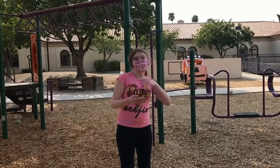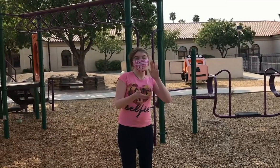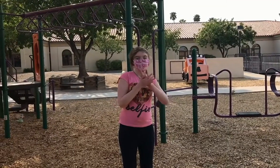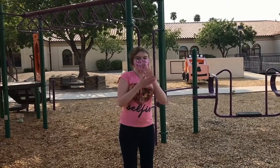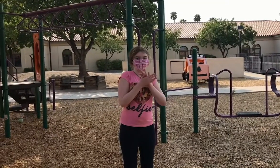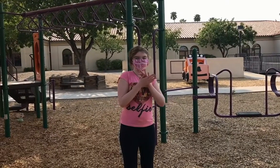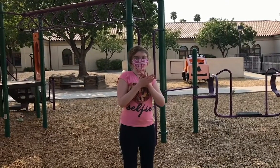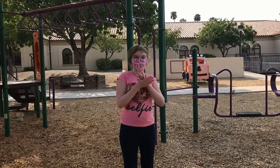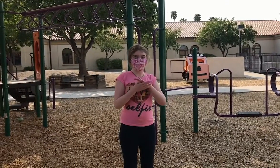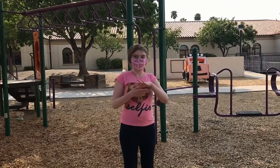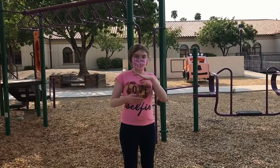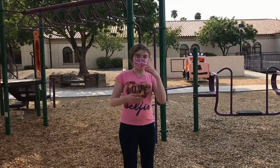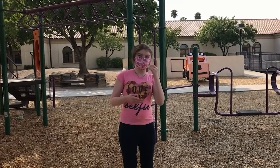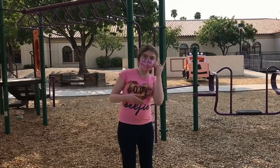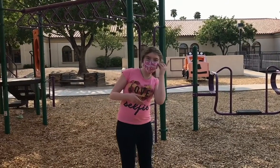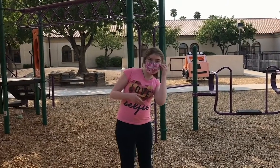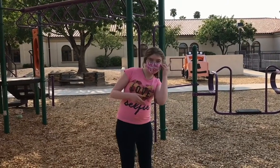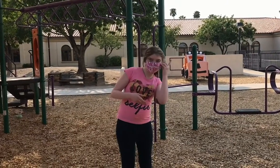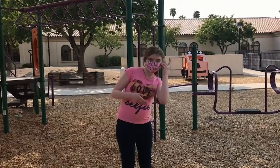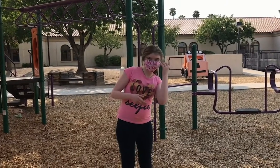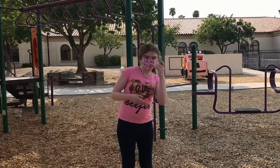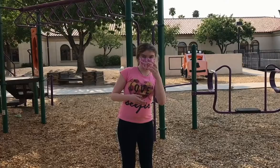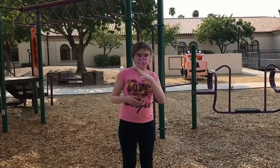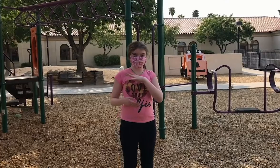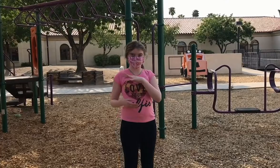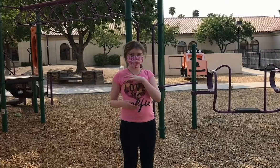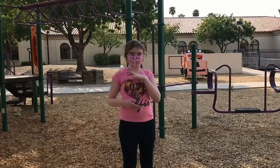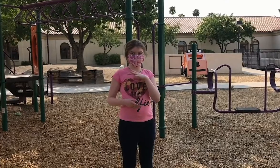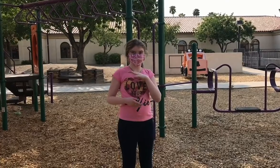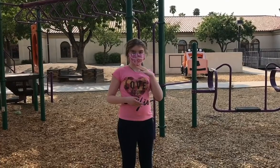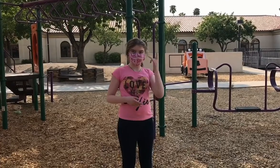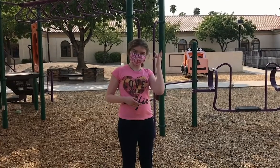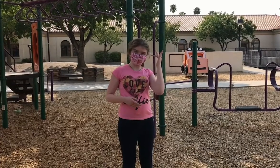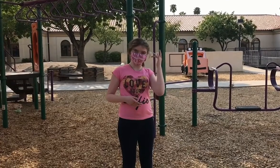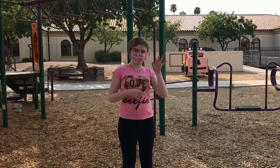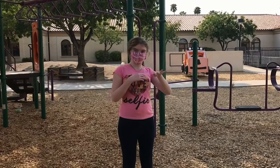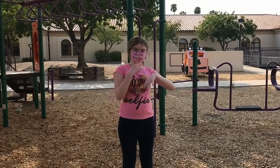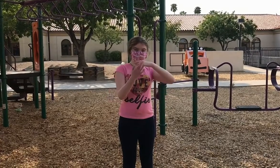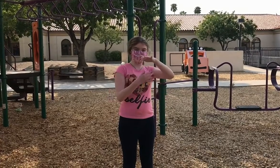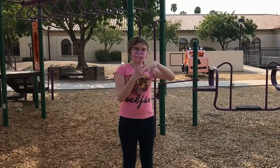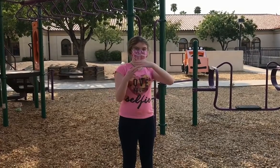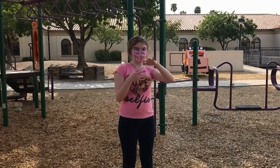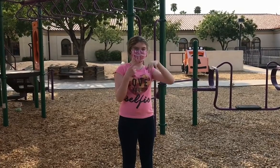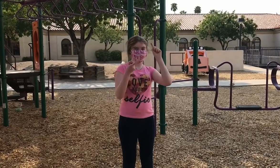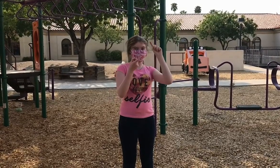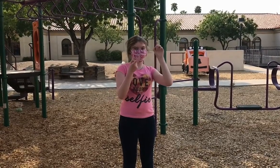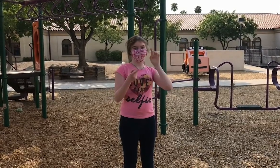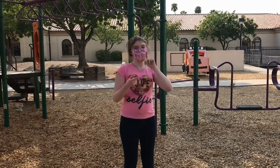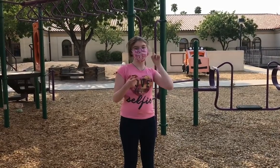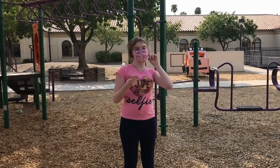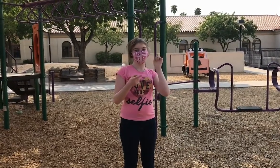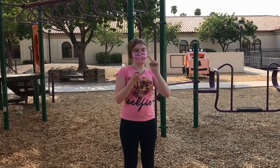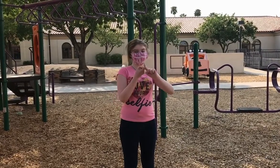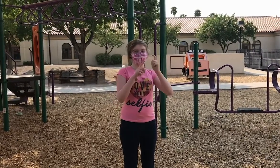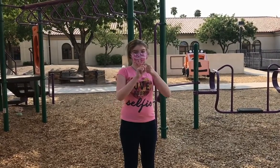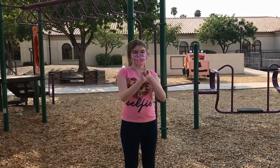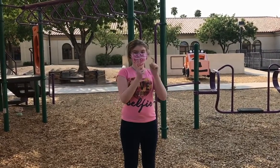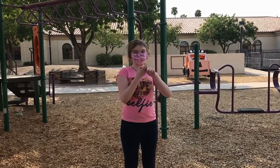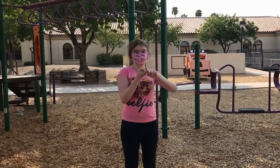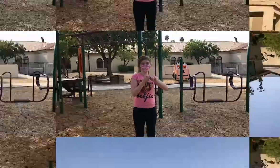sign. This is a Deaf school with dorms, and that's really awesome because it allows us to socialize with our Deaf friends. It